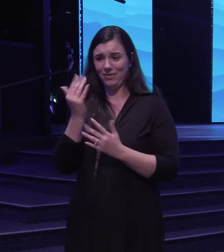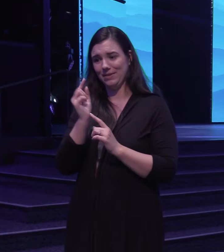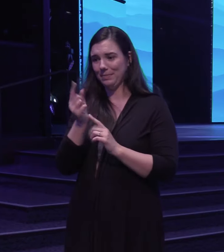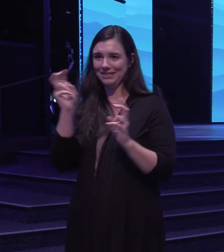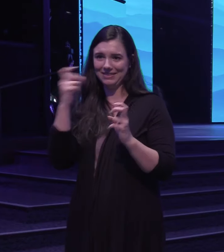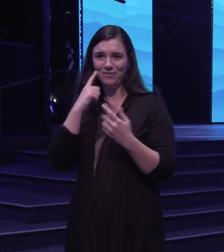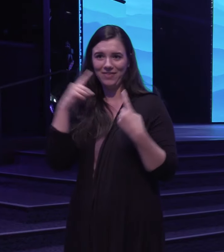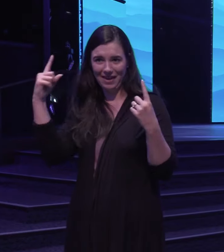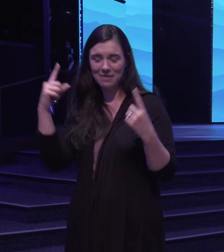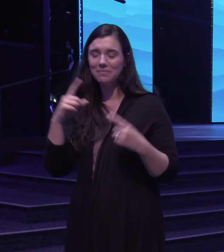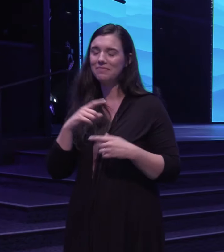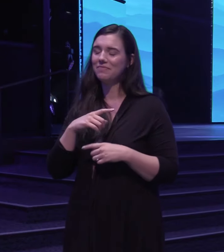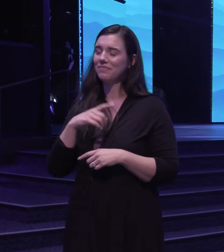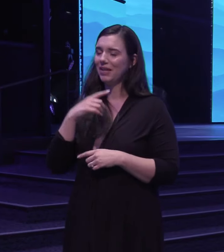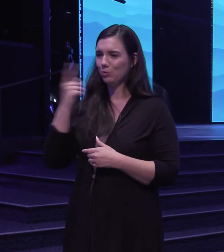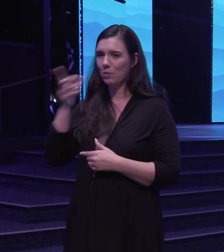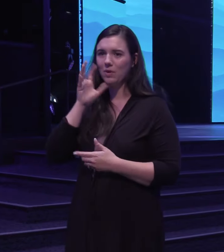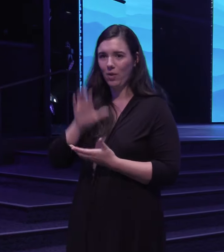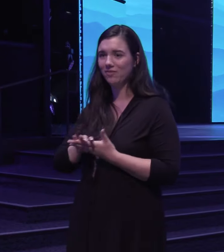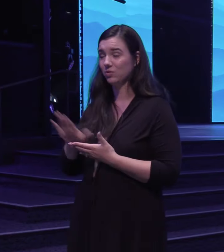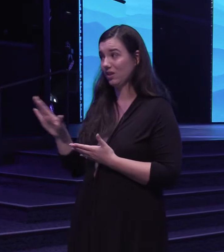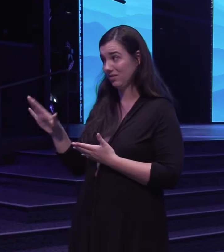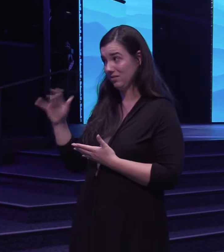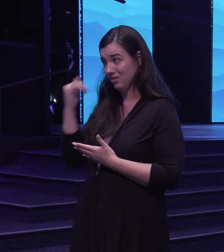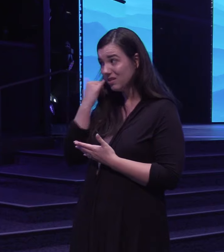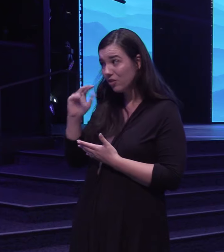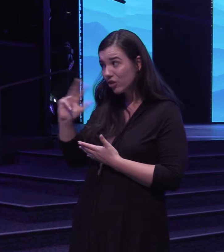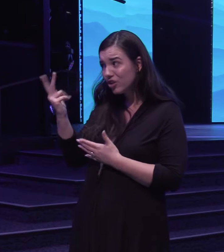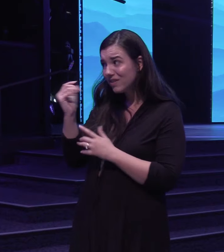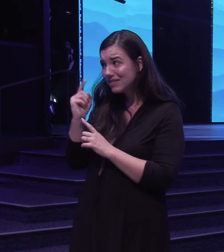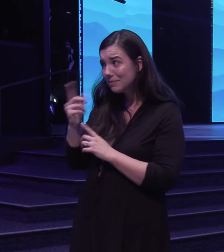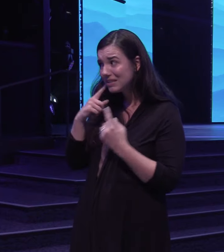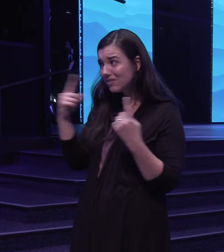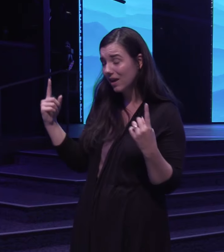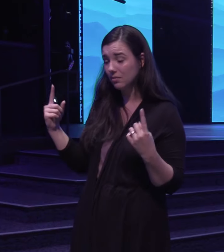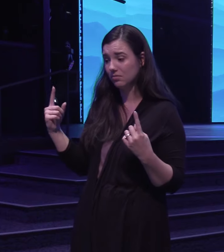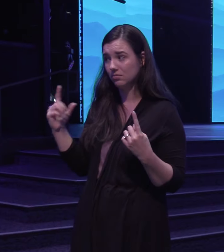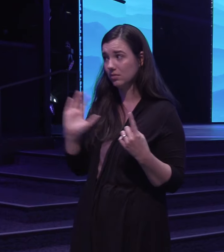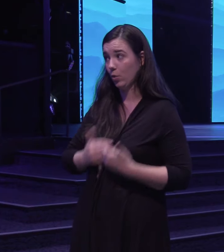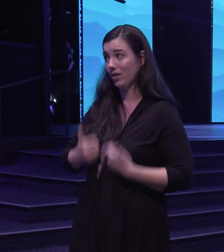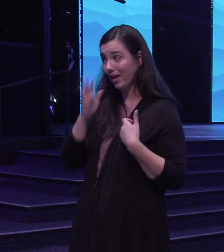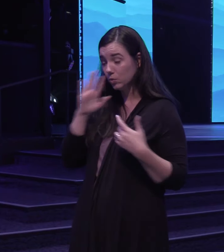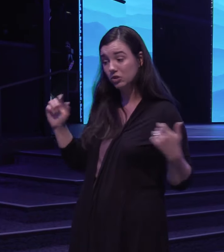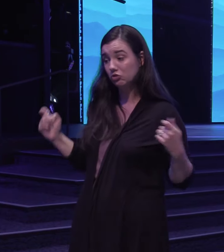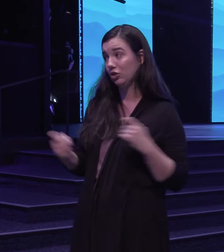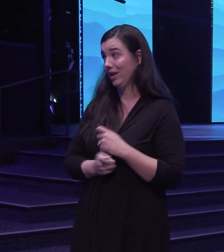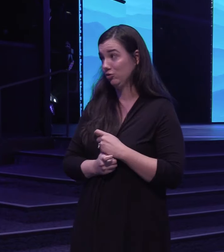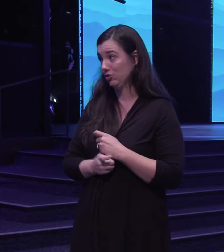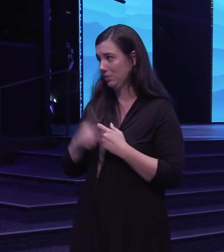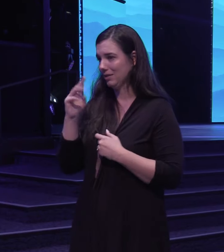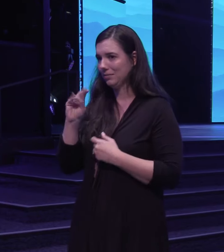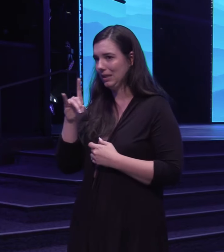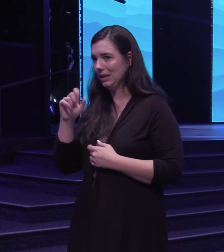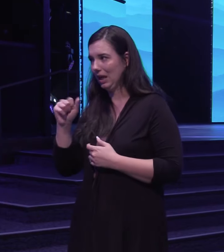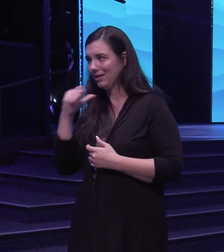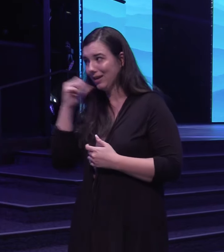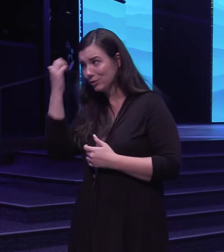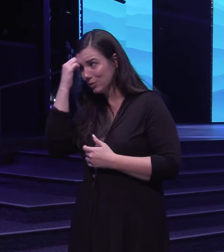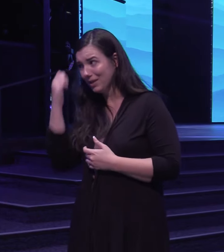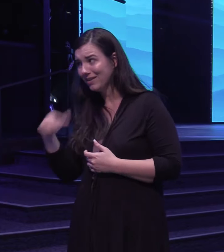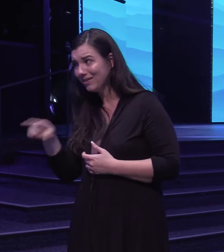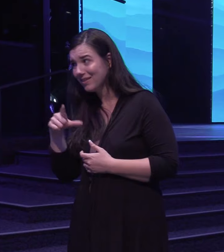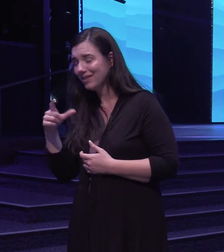fame. And I said to Candy, you know, if there's a third 15 minutes of fame, our lives will change because the media is not stupid. And they'll